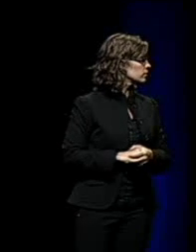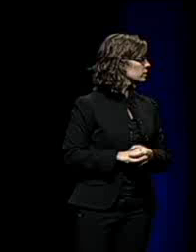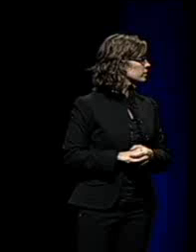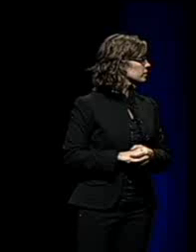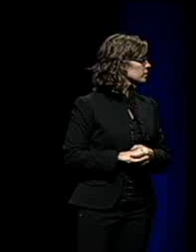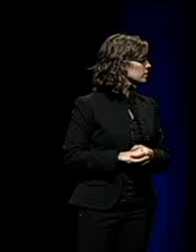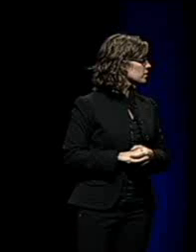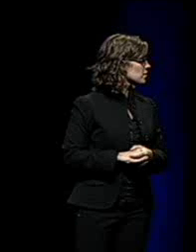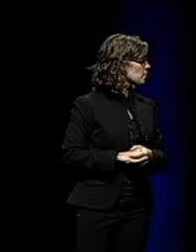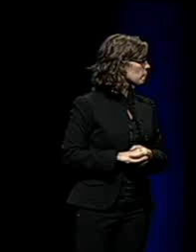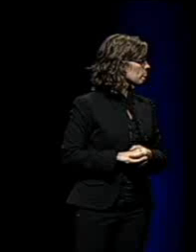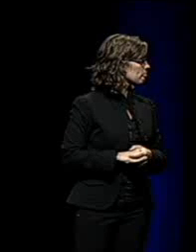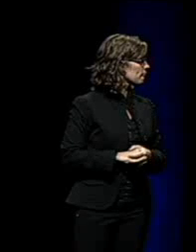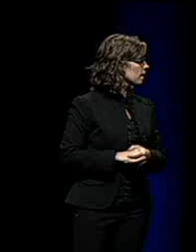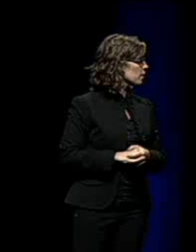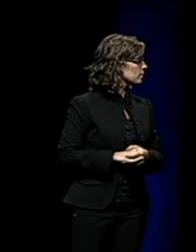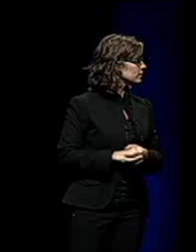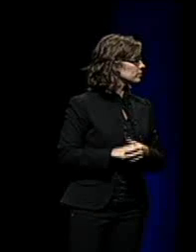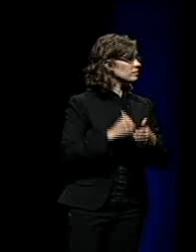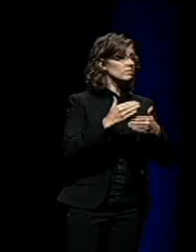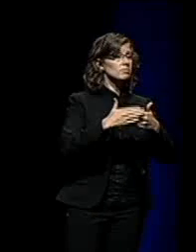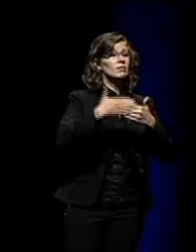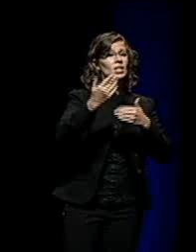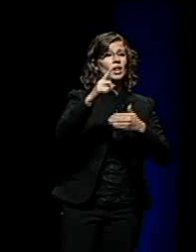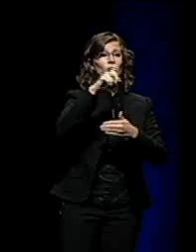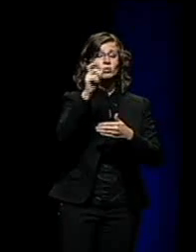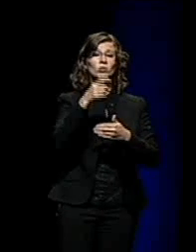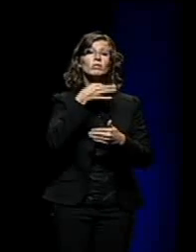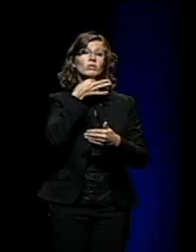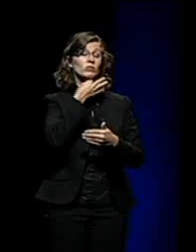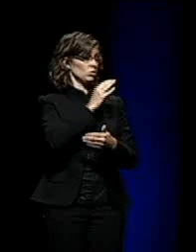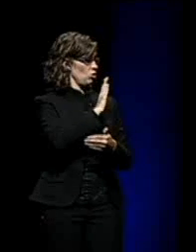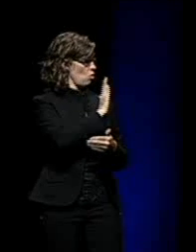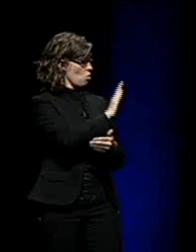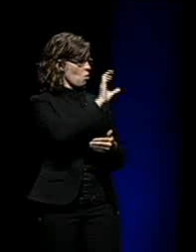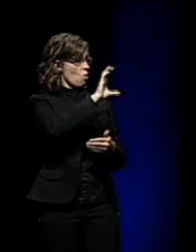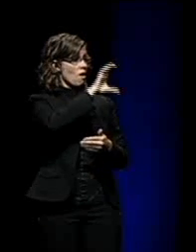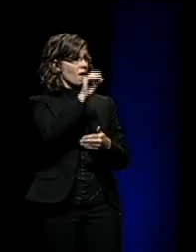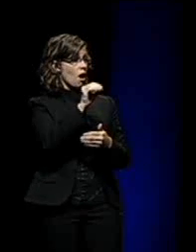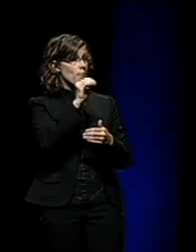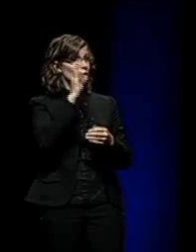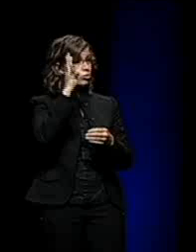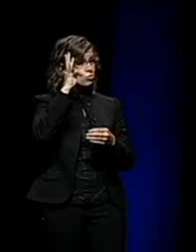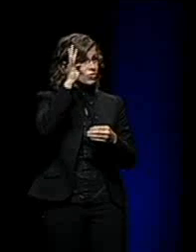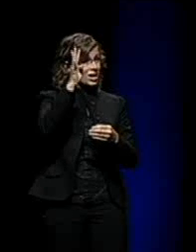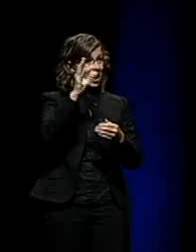Okay, next question. Did your company design the current NIC? If yes,